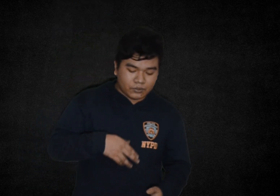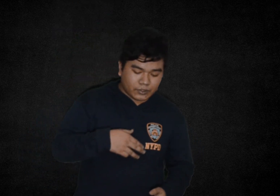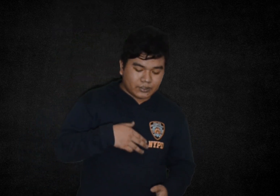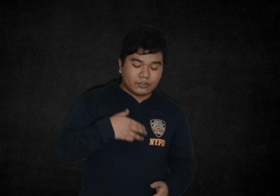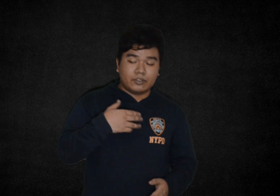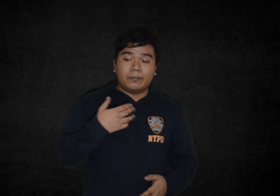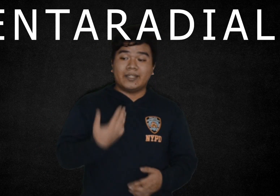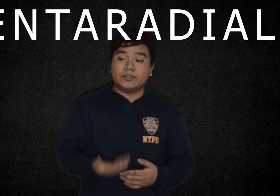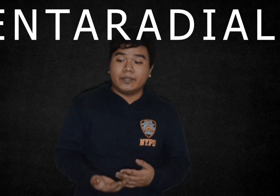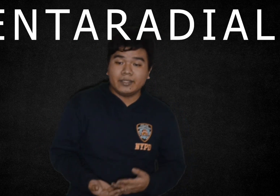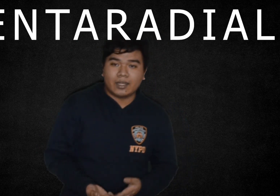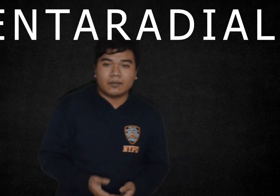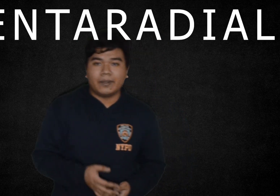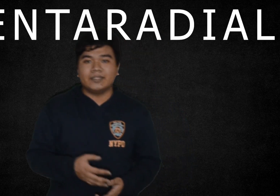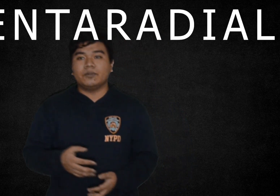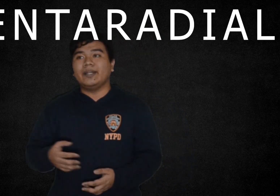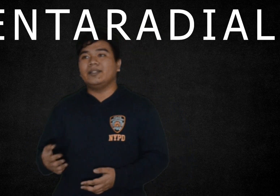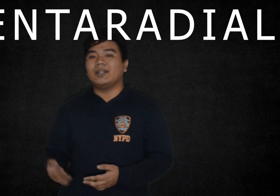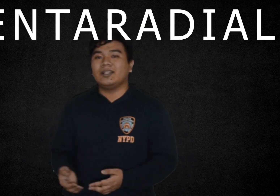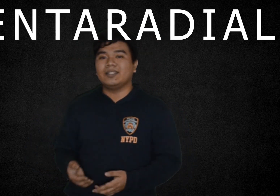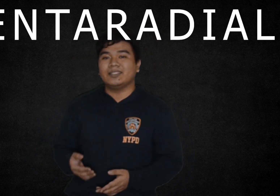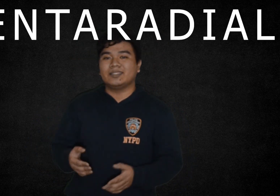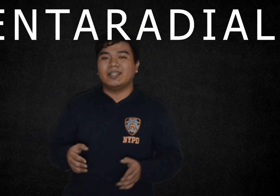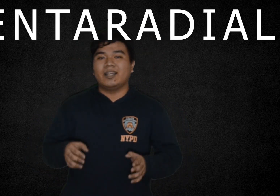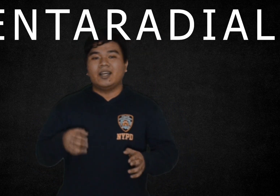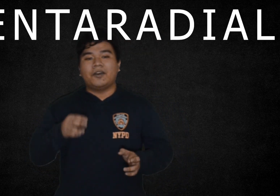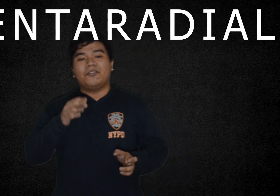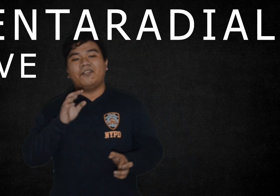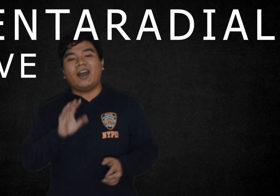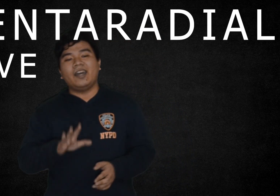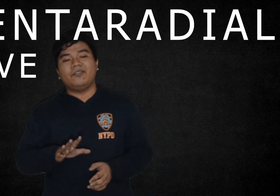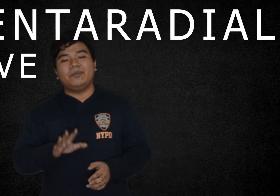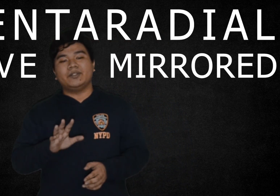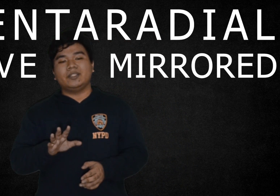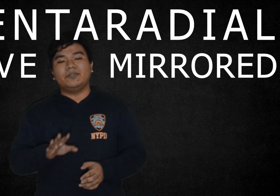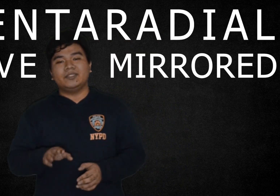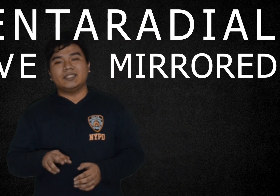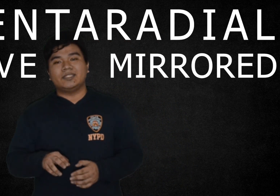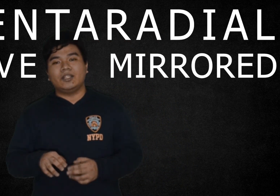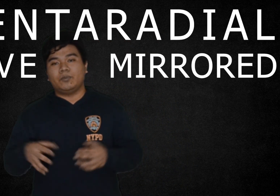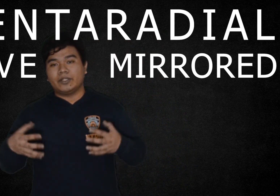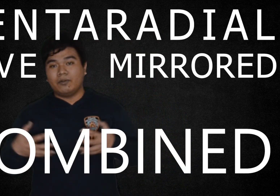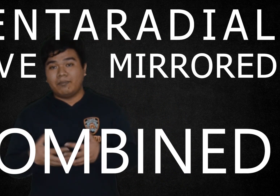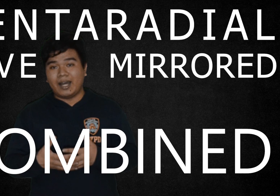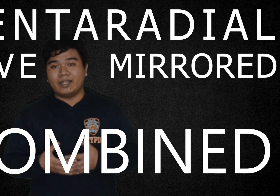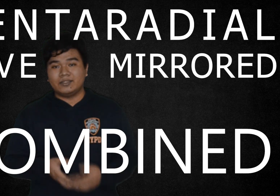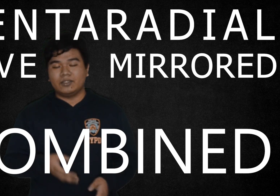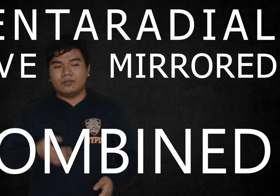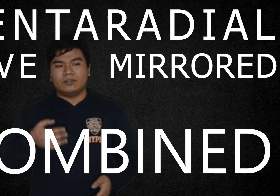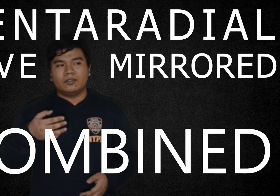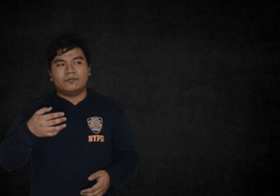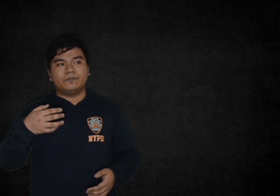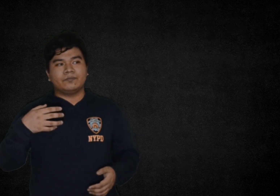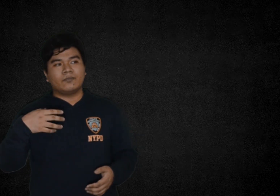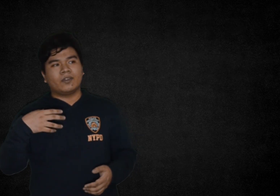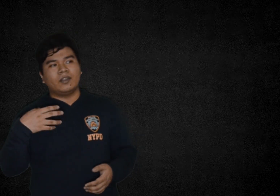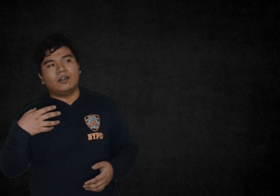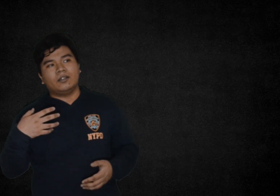on to pentaradial. Pentaradial is five mirrored images that were combined. So a